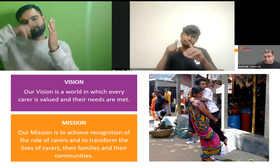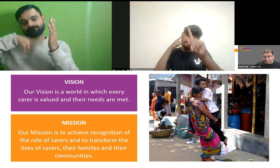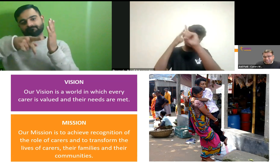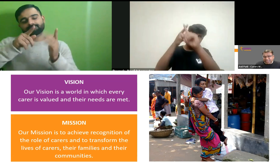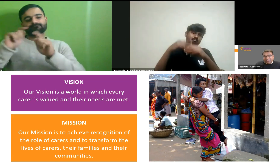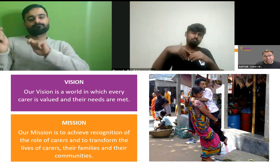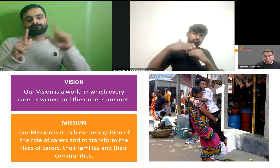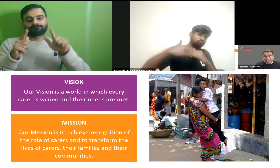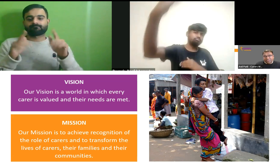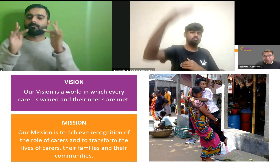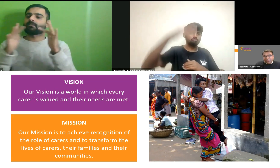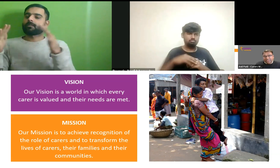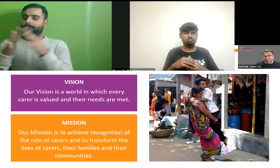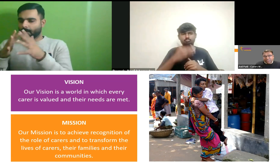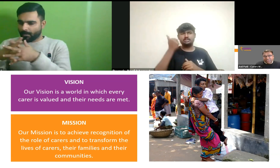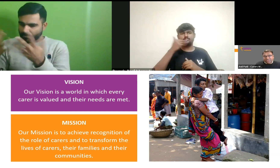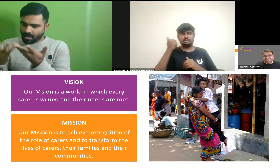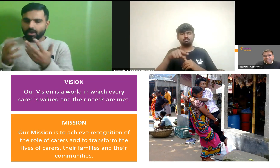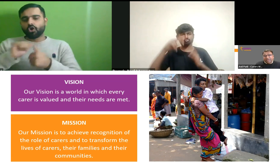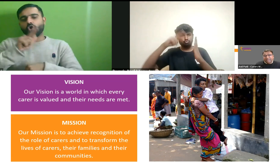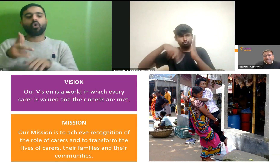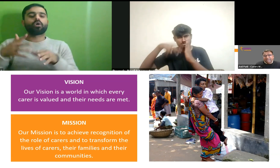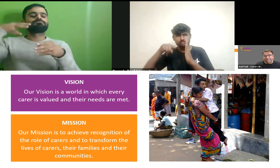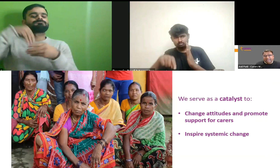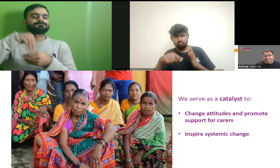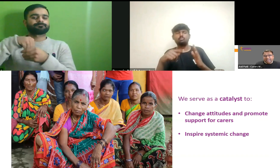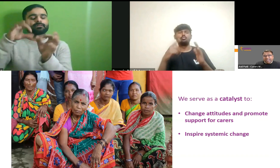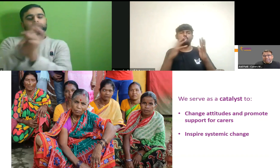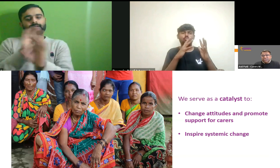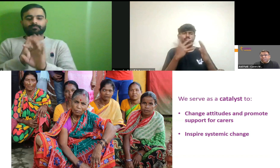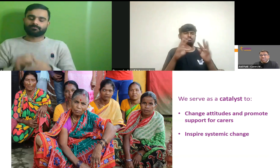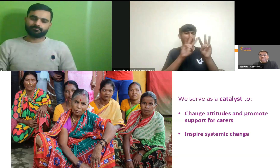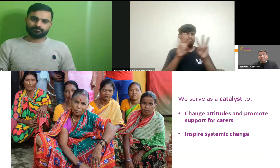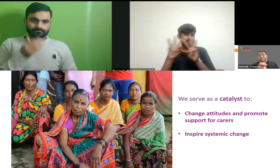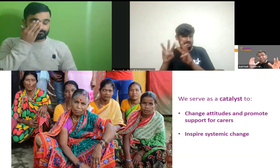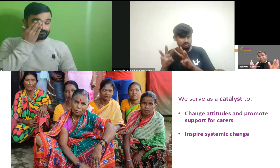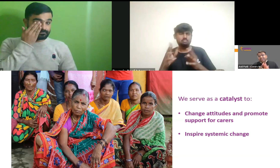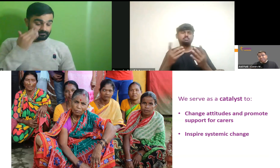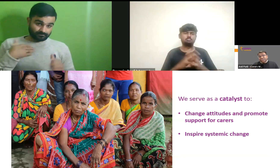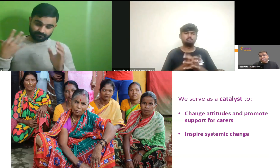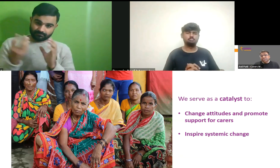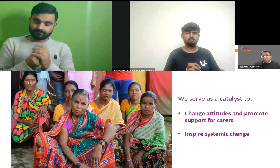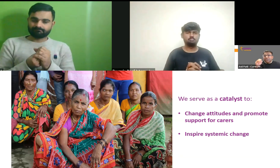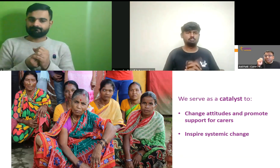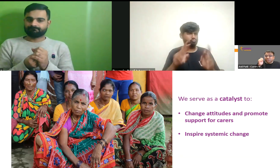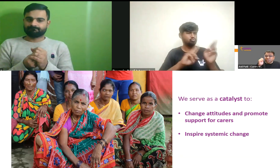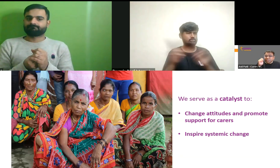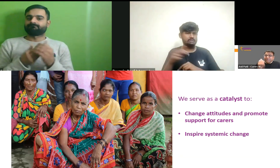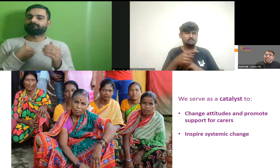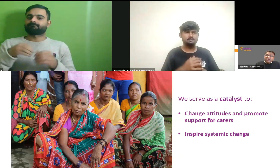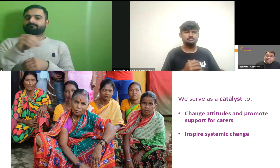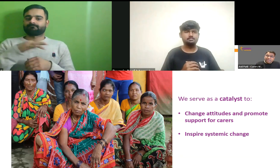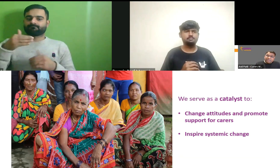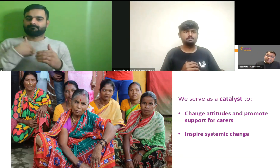our website. We have all that information available. So we act as a catalyst